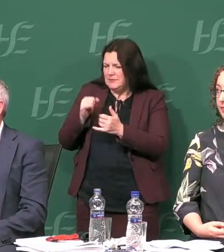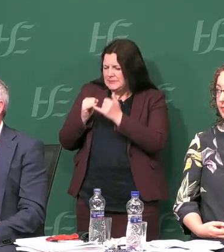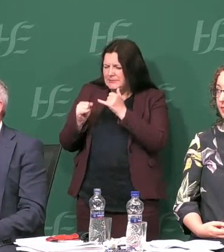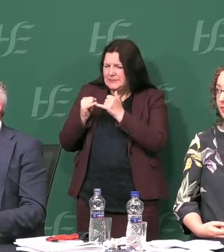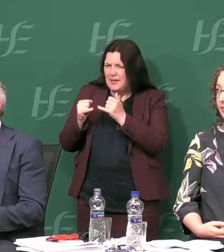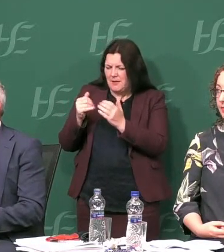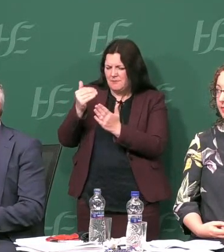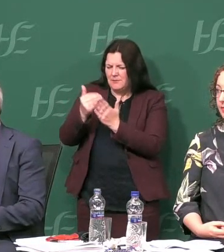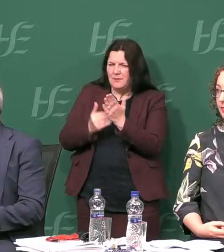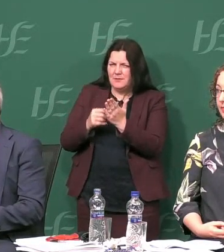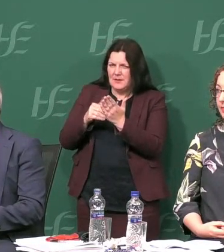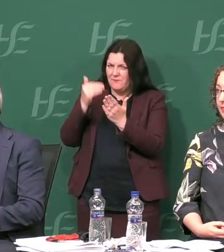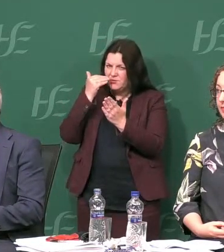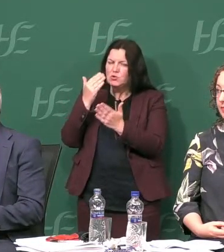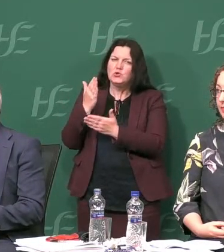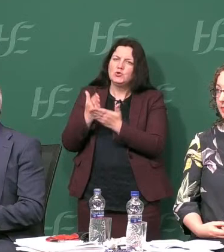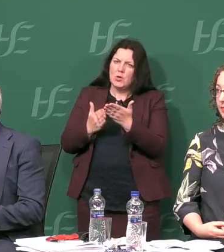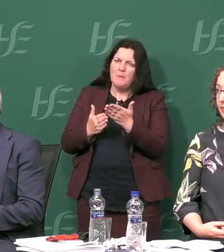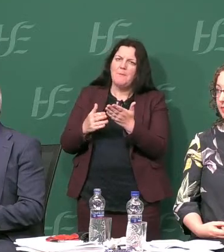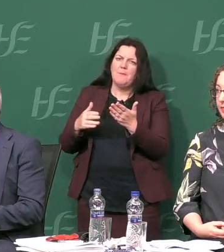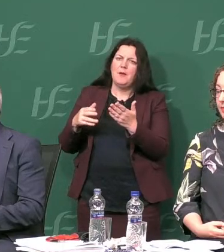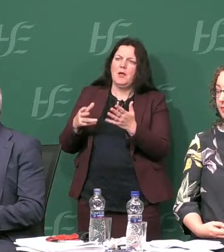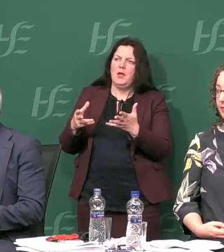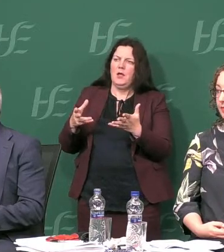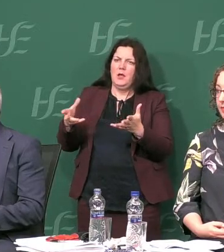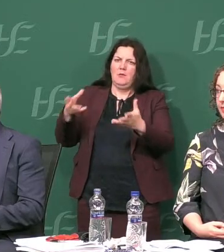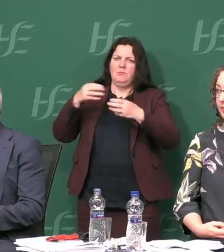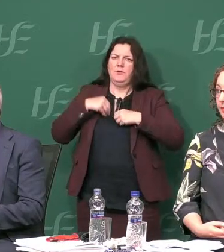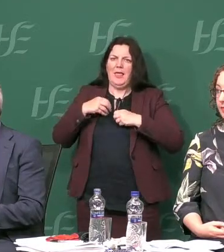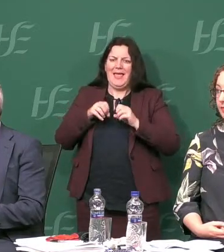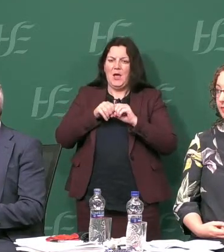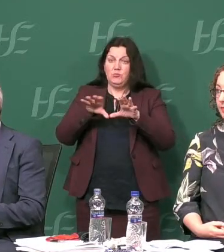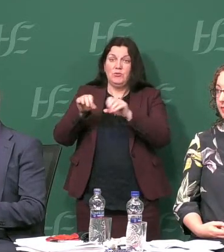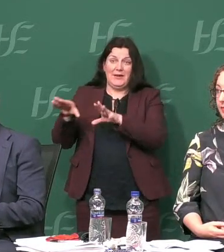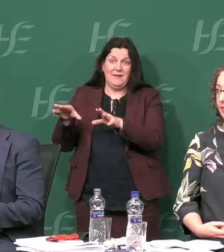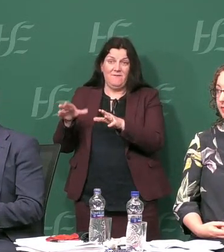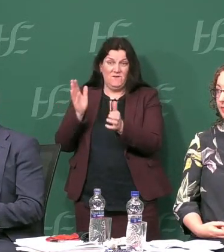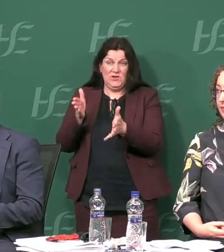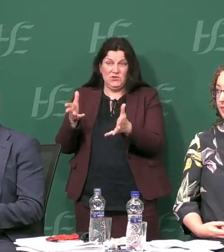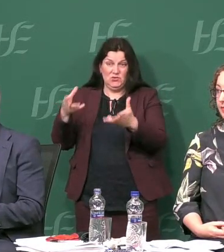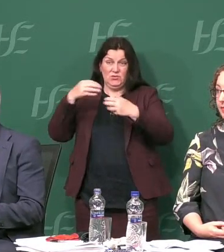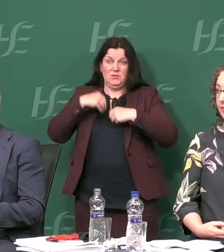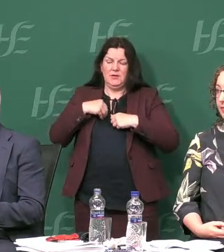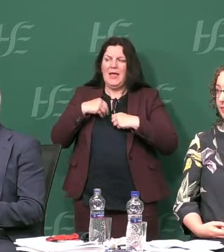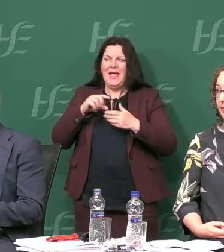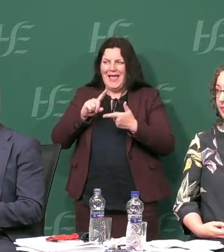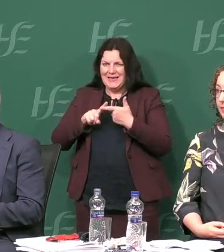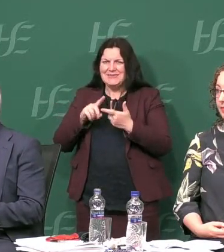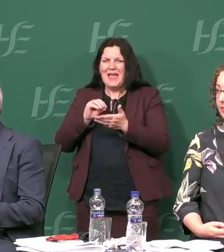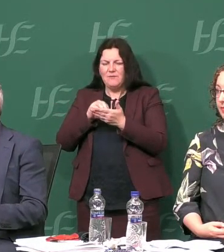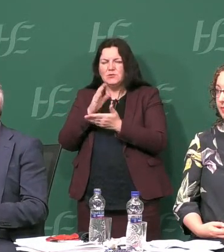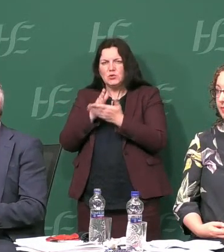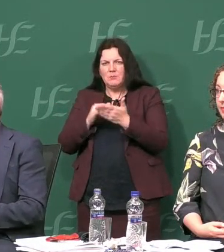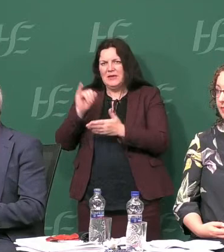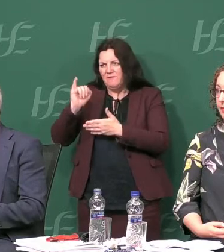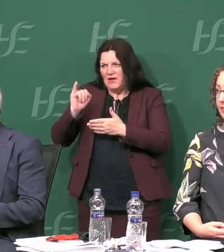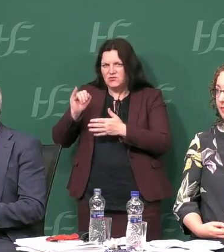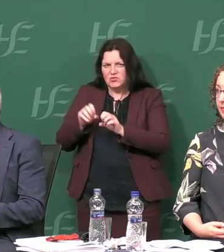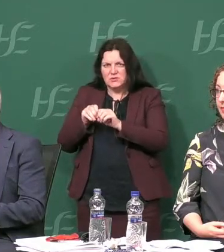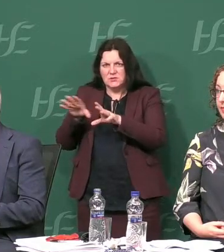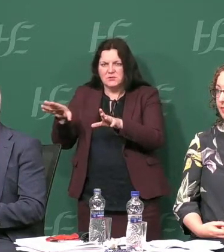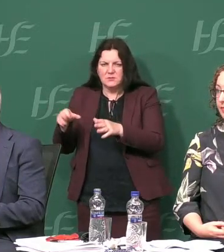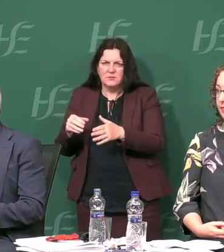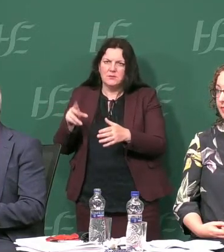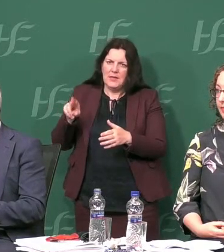who may have been subject or contracted COVID through an outbreak. and are infectious and symptomatic,